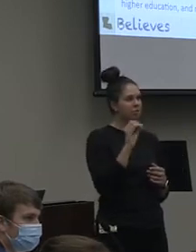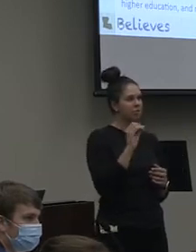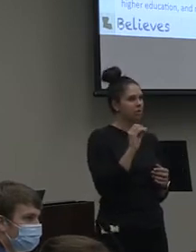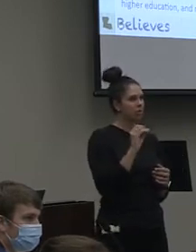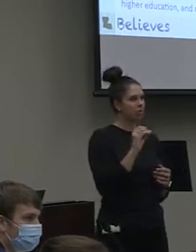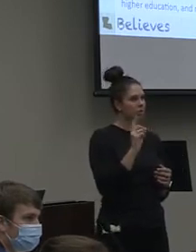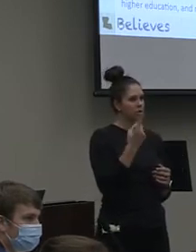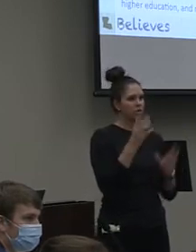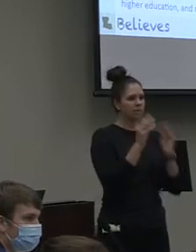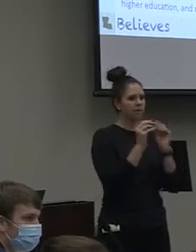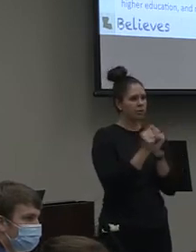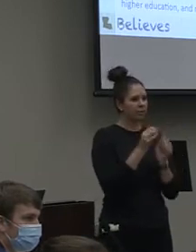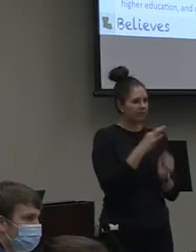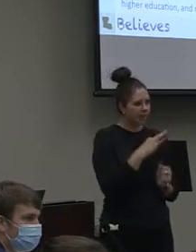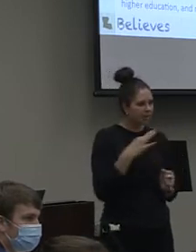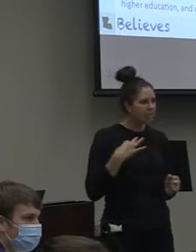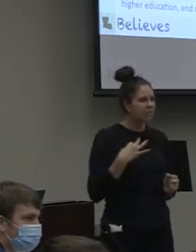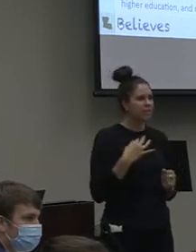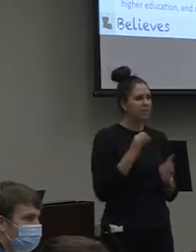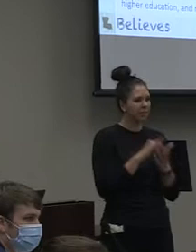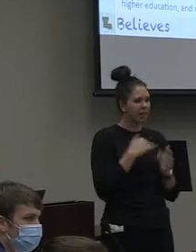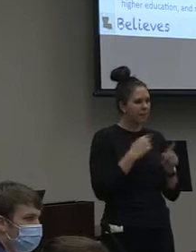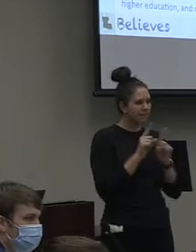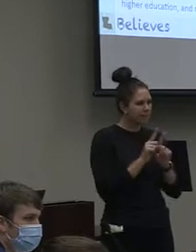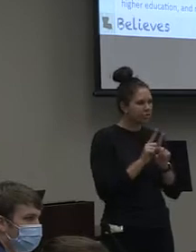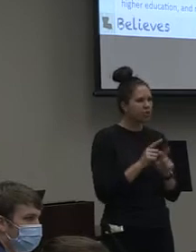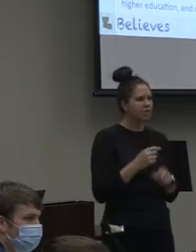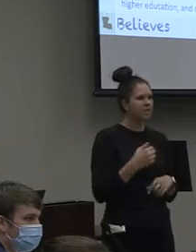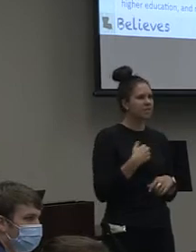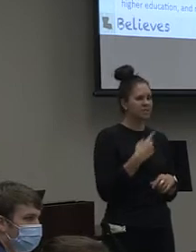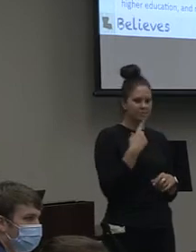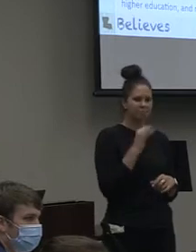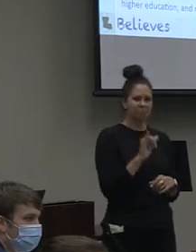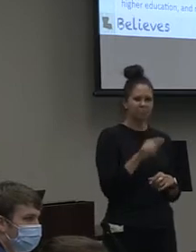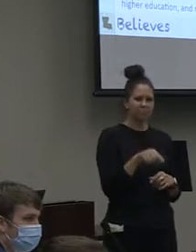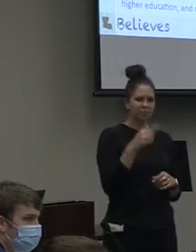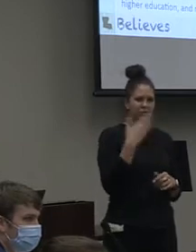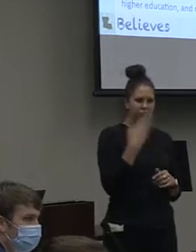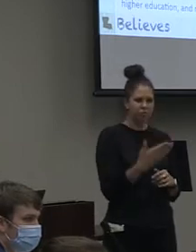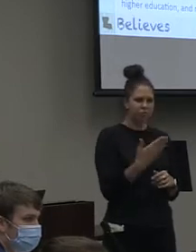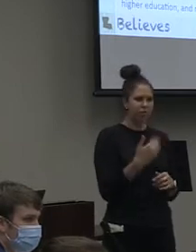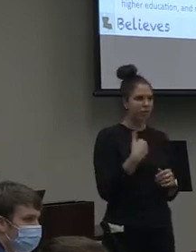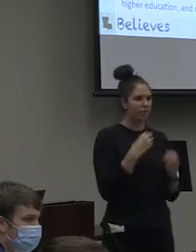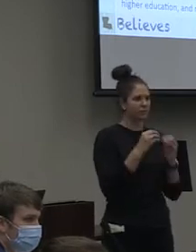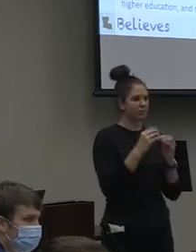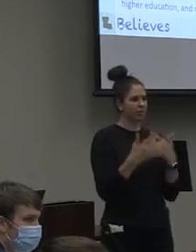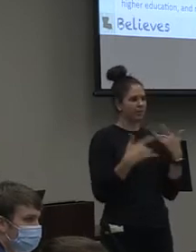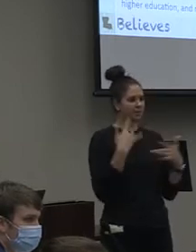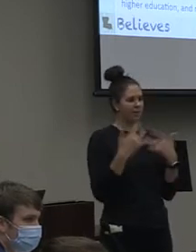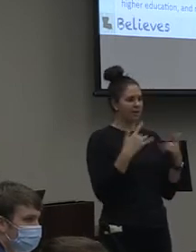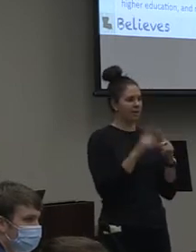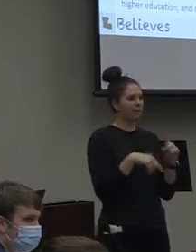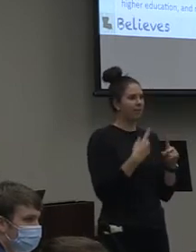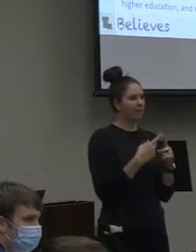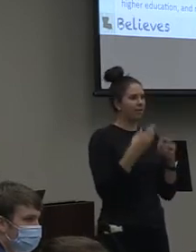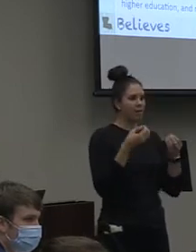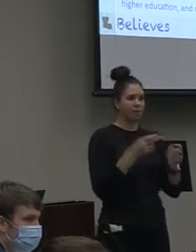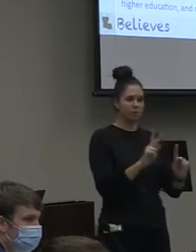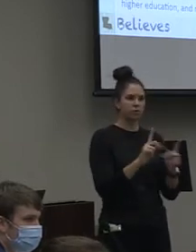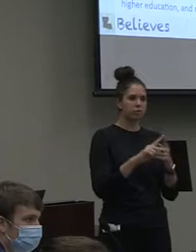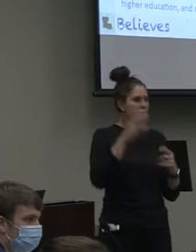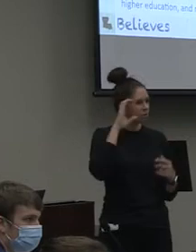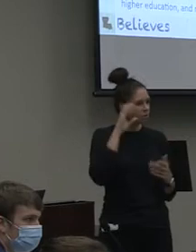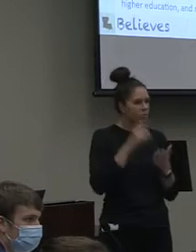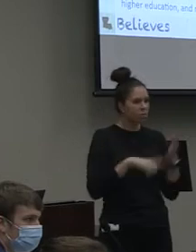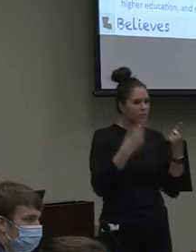and just meeting with faculty, the faculty member that I'm mentoring, she's like, okay, this is good. I was more excited about the opportunity to